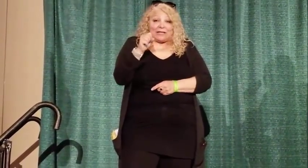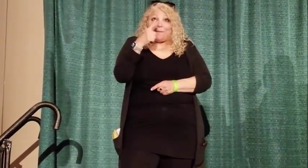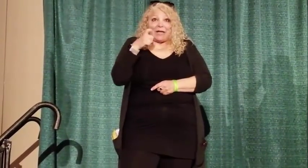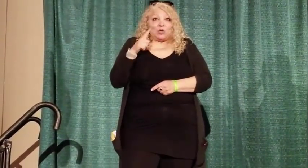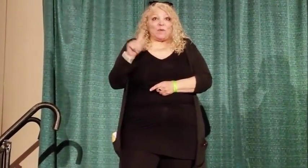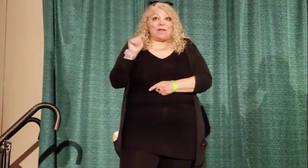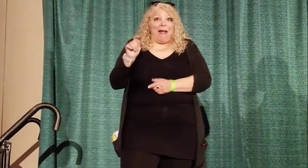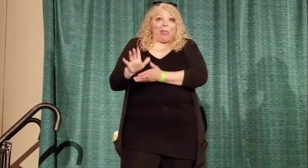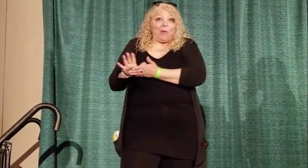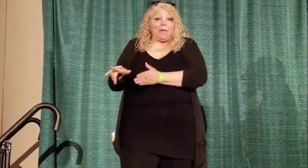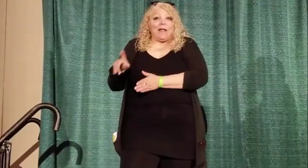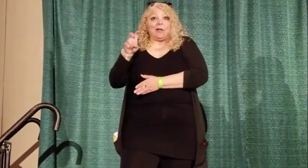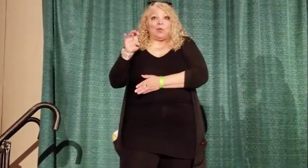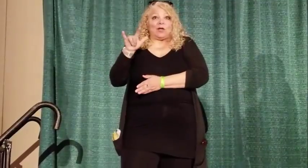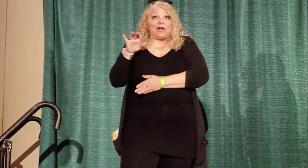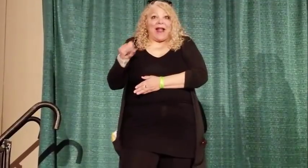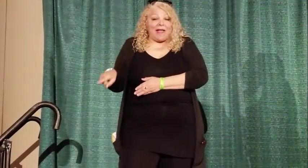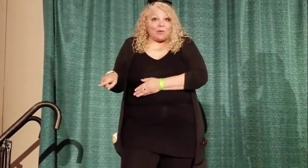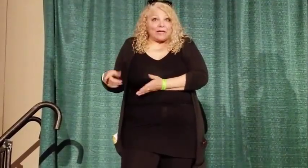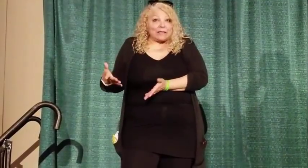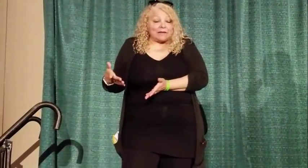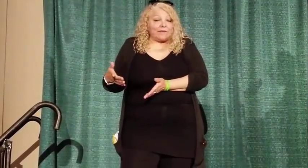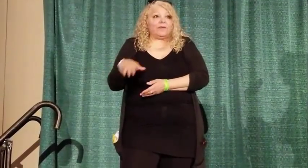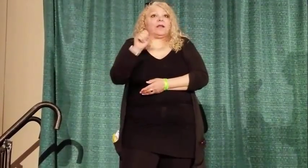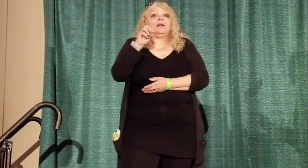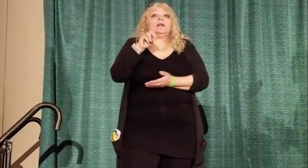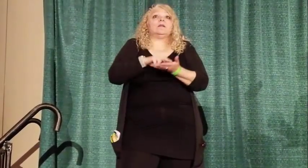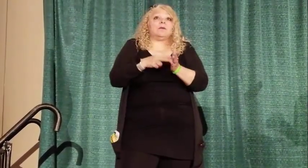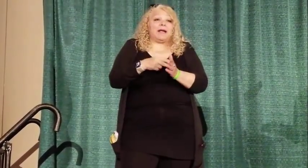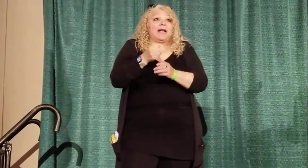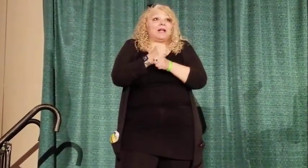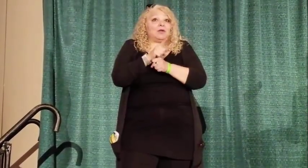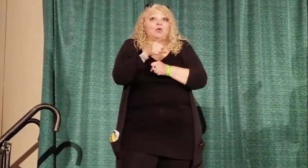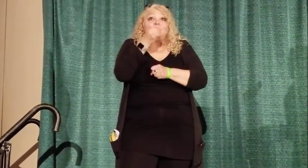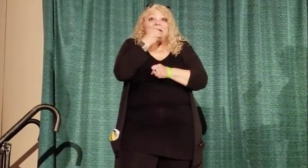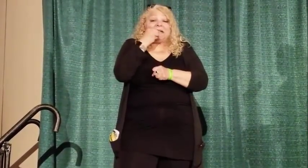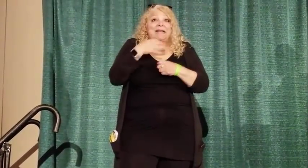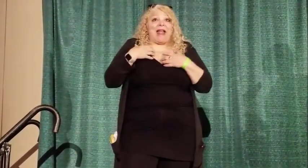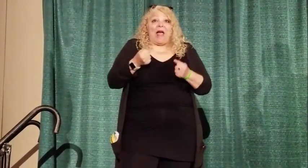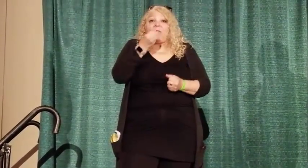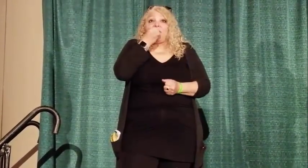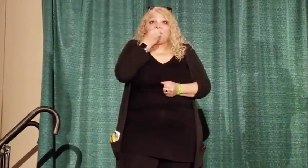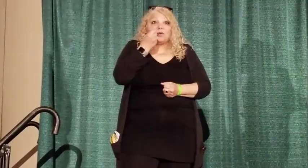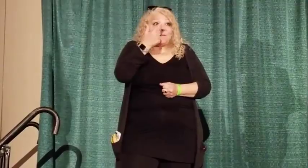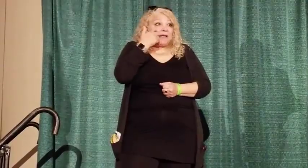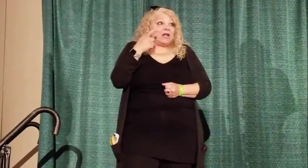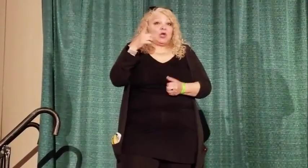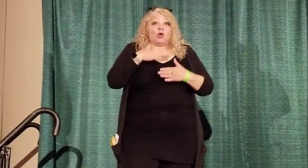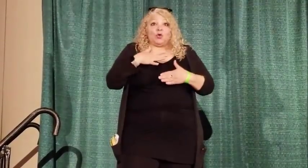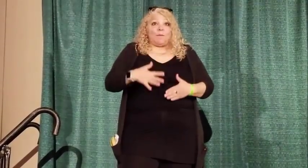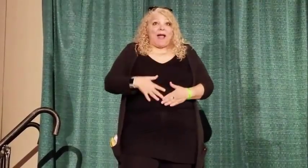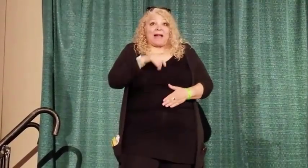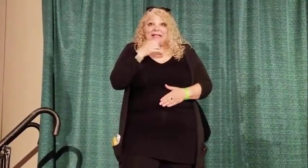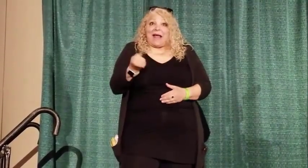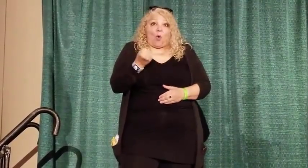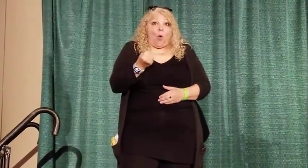calories. The way you comfortably eat less calories is by eating these healthy foods because you're not hungry for